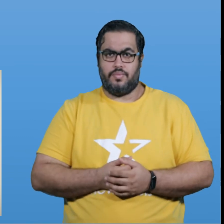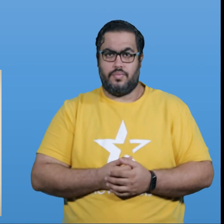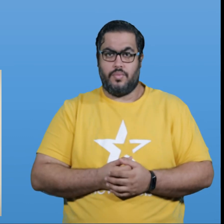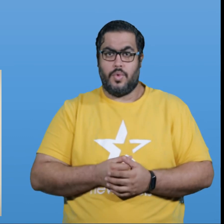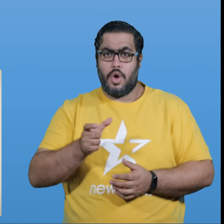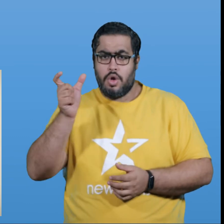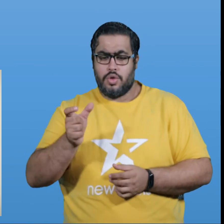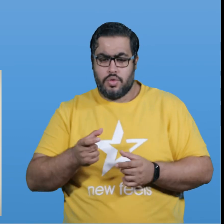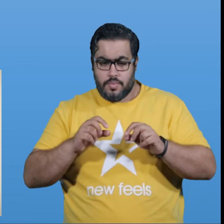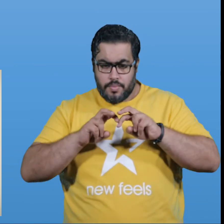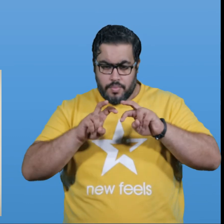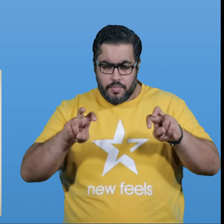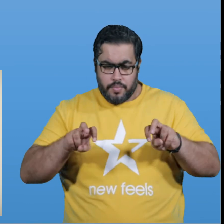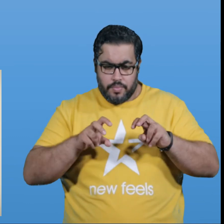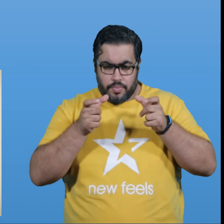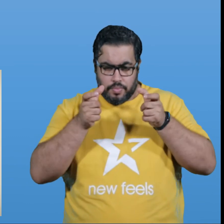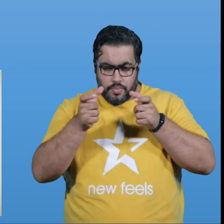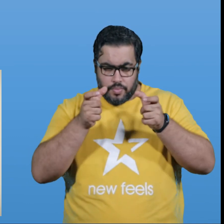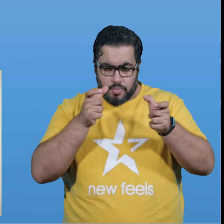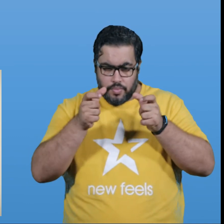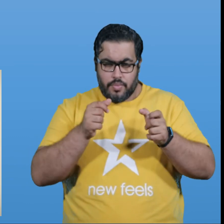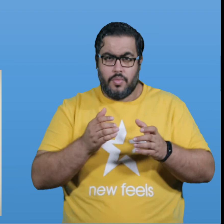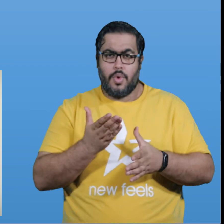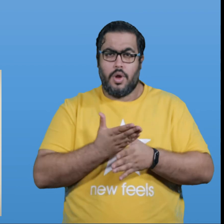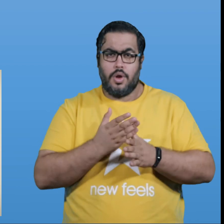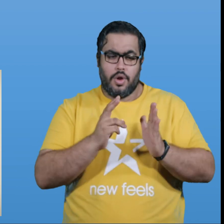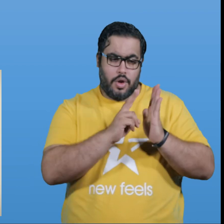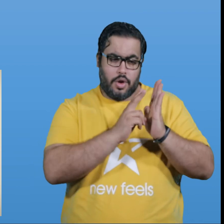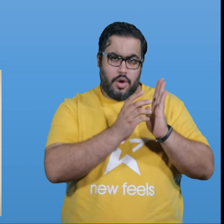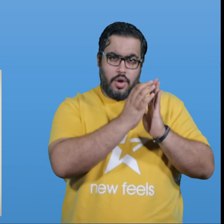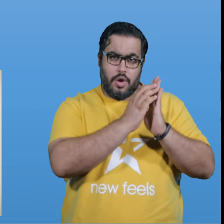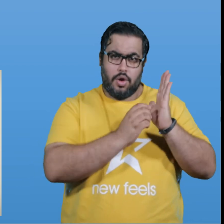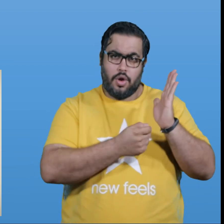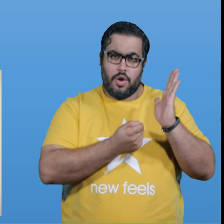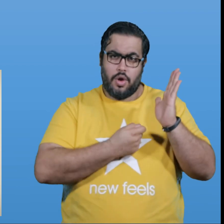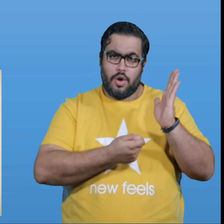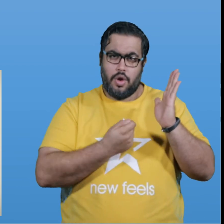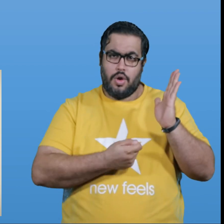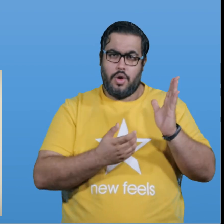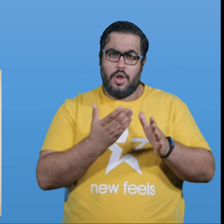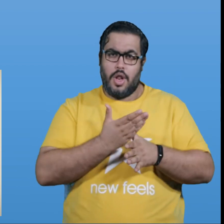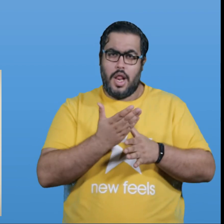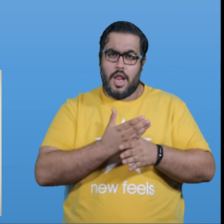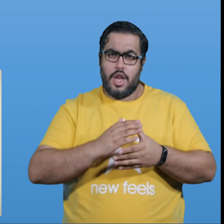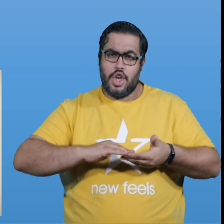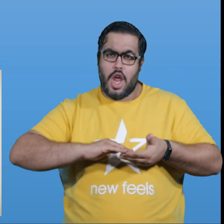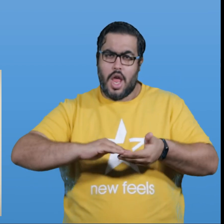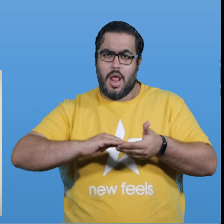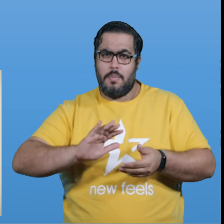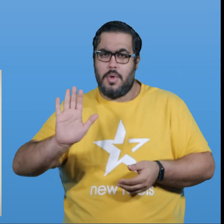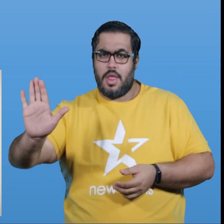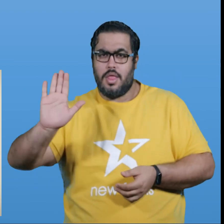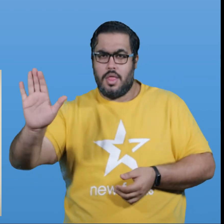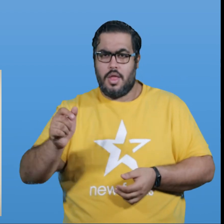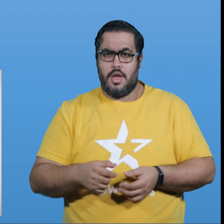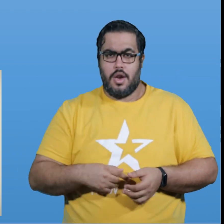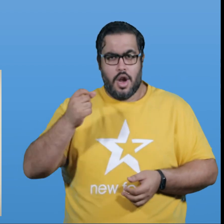cover, embellish, and conduct. Now, based on the vocabulary items that we've learned in this